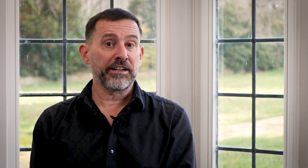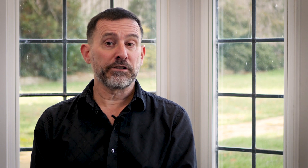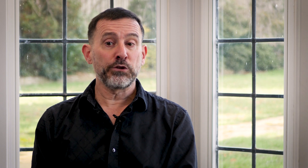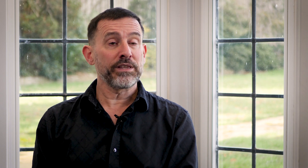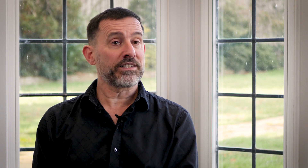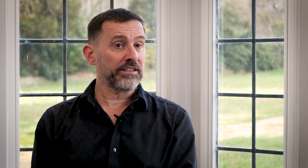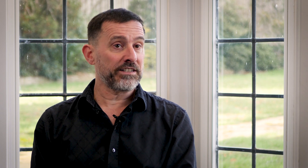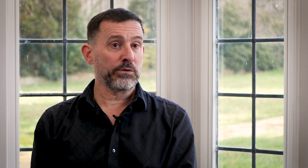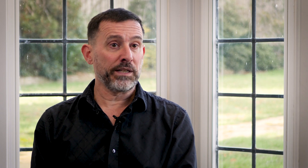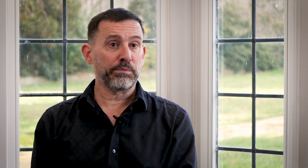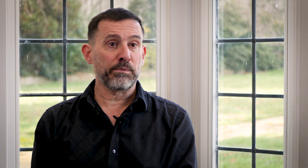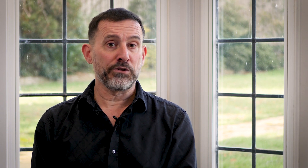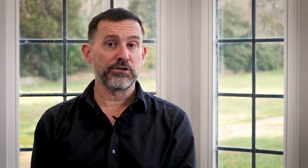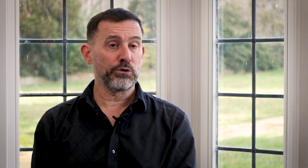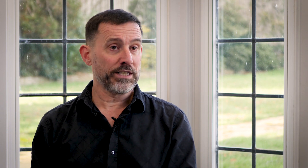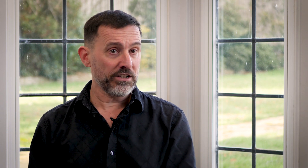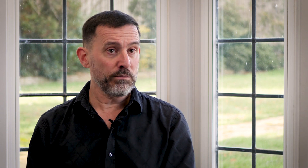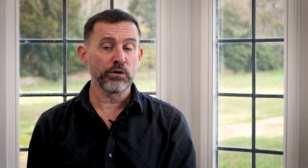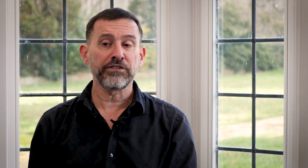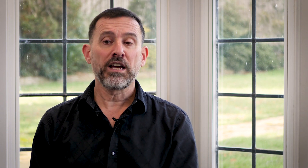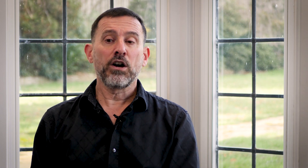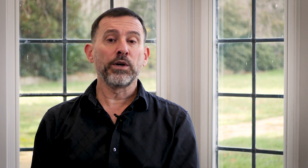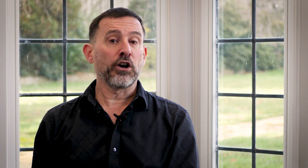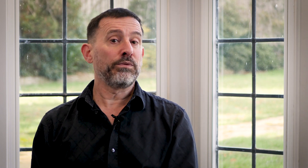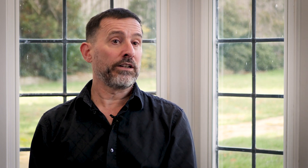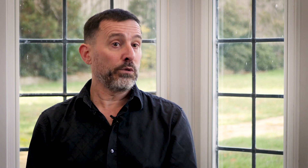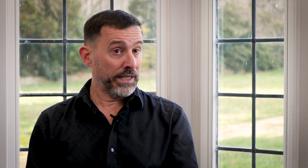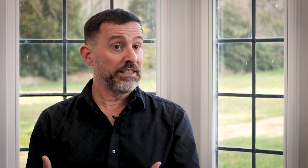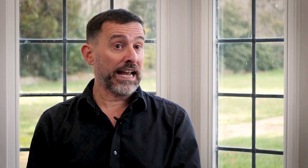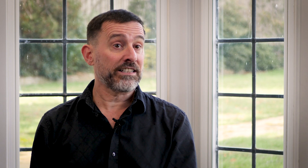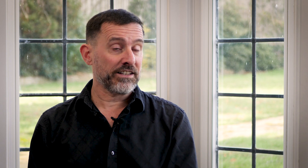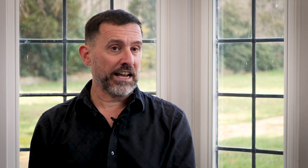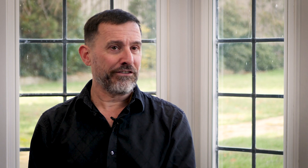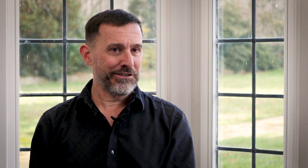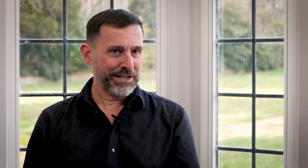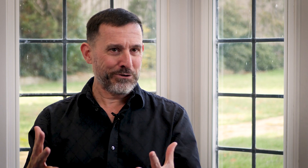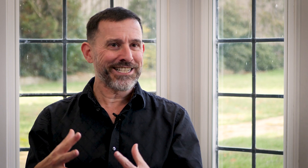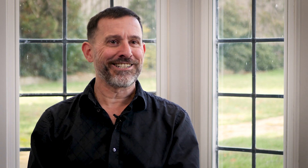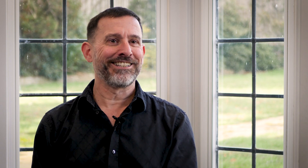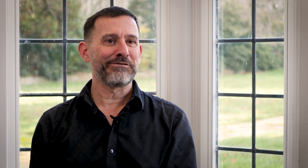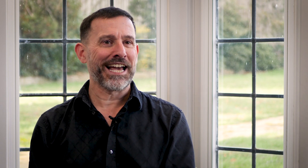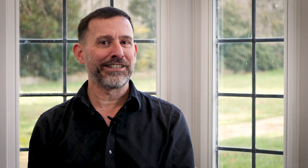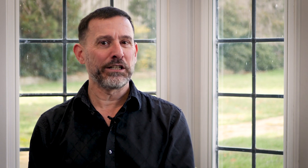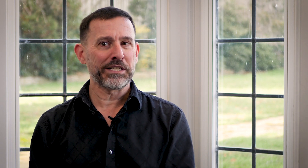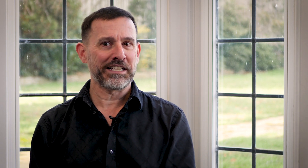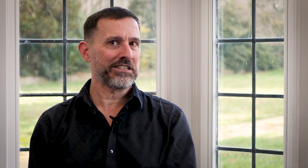data and doing the studies that we propose to do in SignMorph, we hope that it will begin to answer that fundamental question that we have in linguistics,